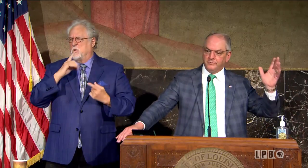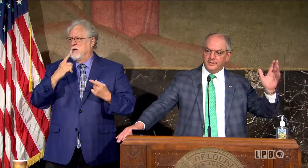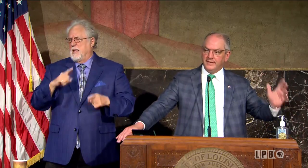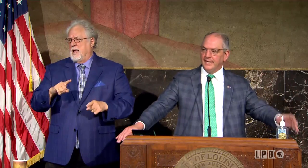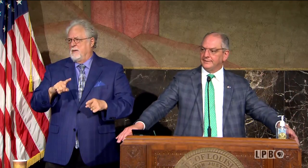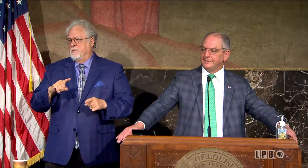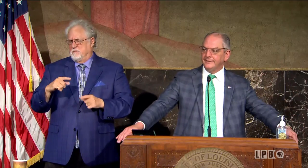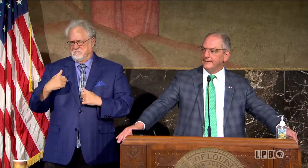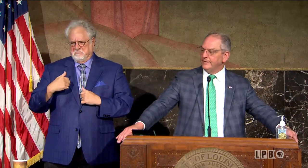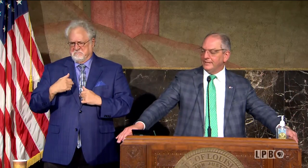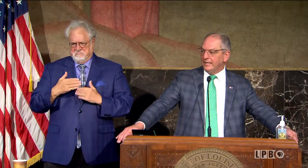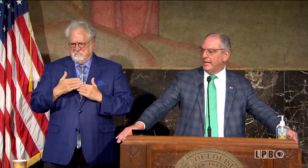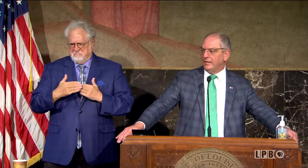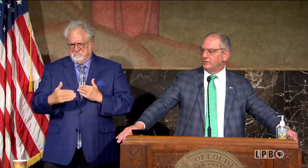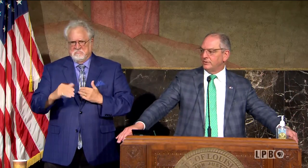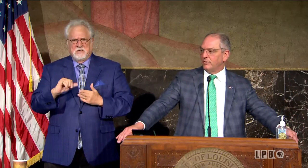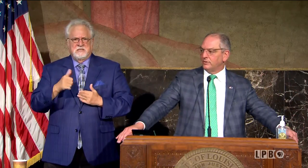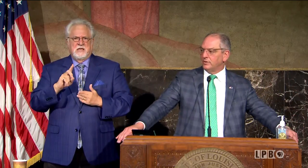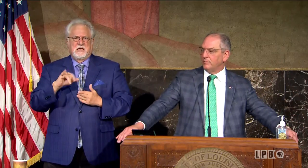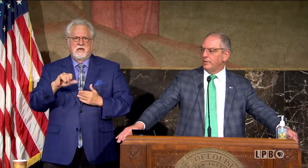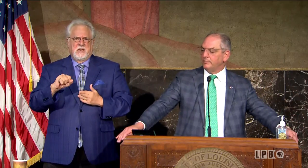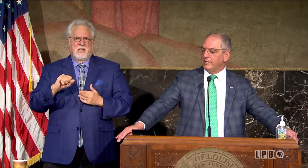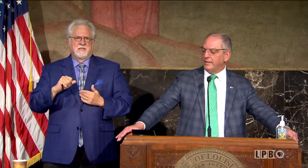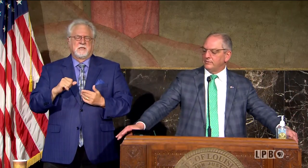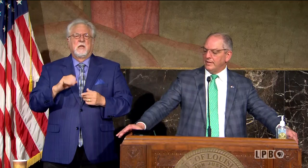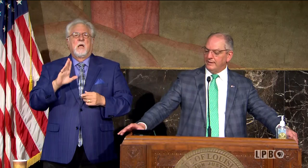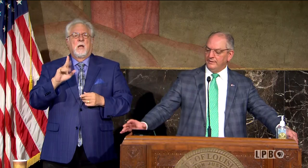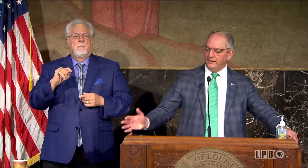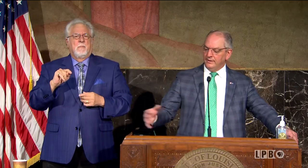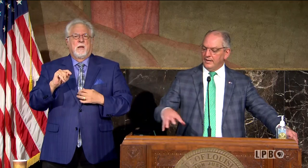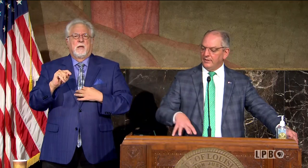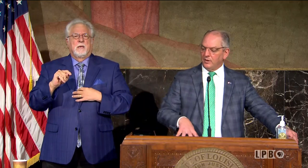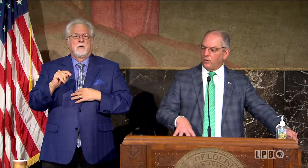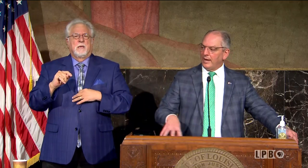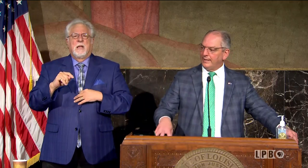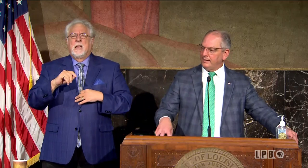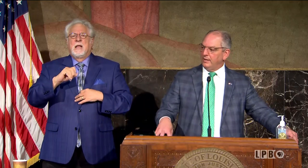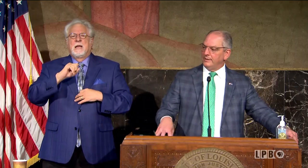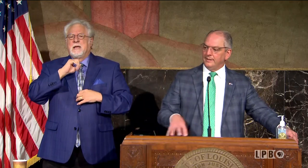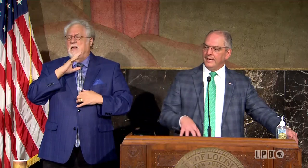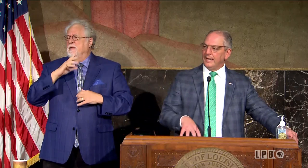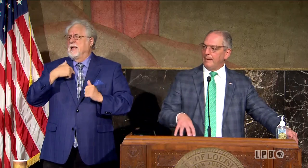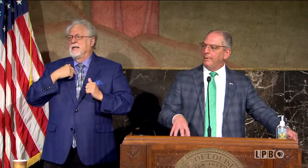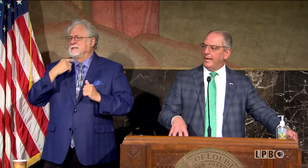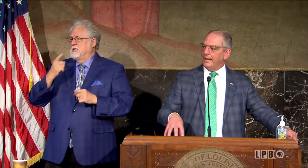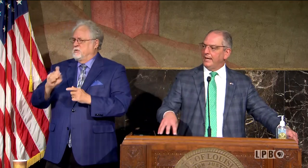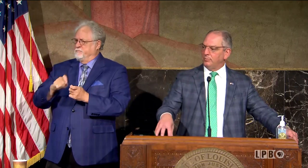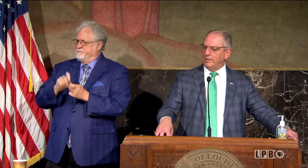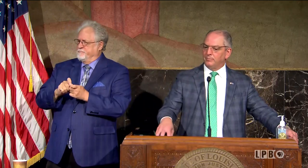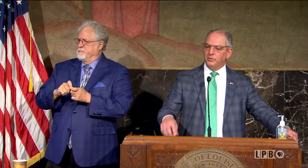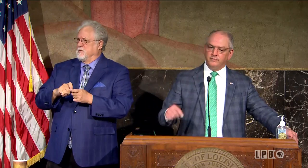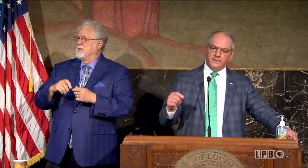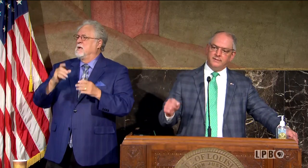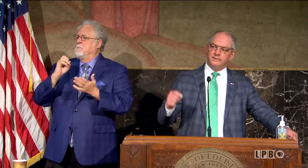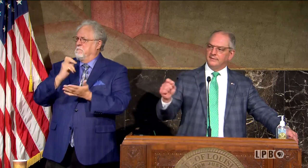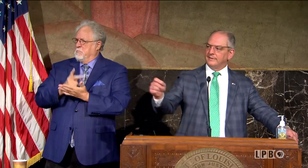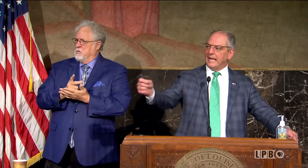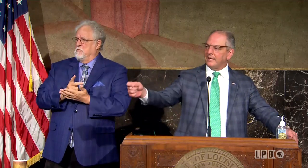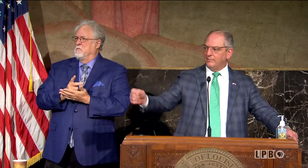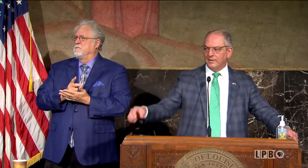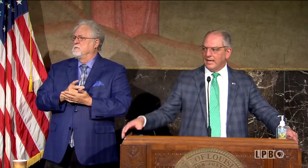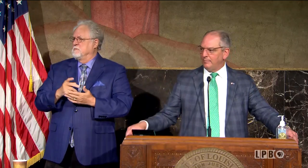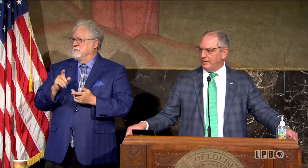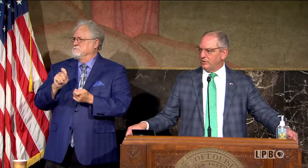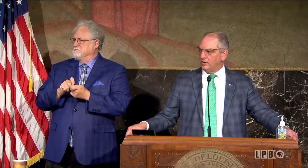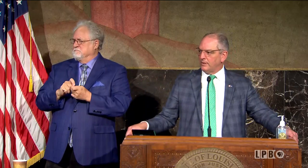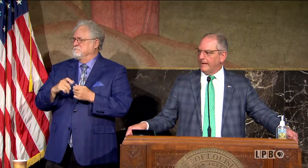happen over the next 10 days or so. But it's not anything where I can tell you today a plan has been approved and this is